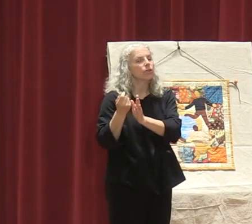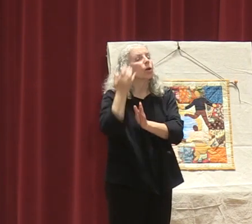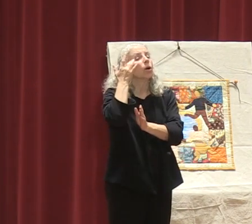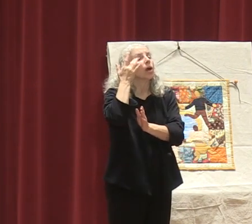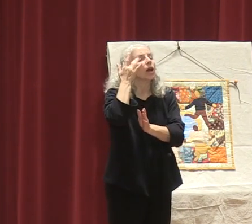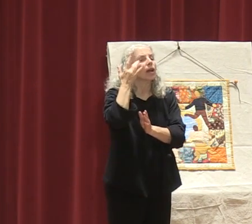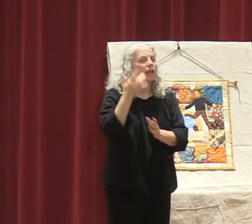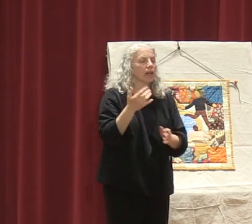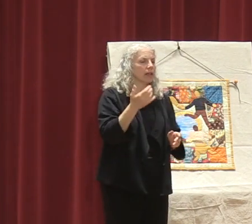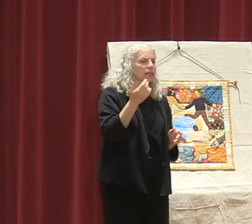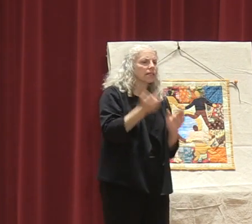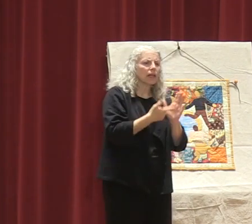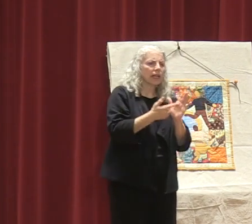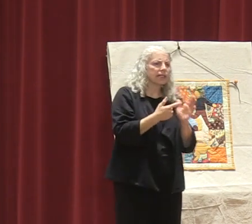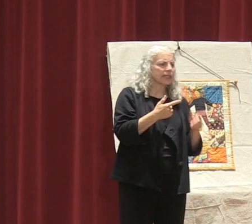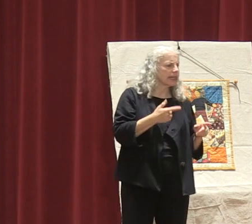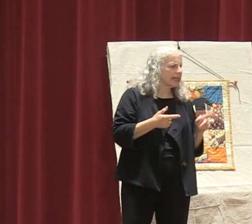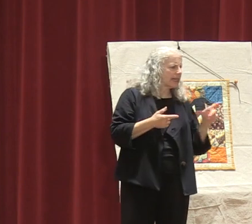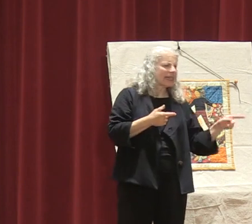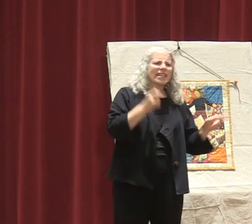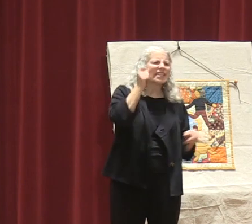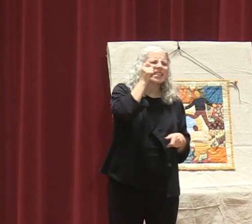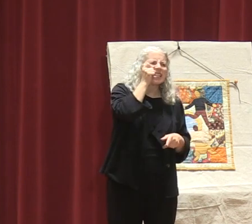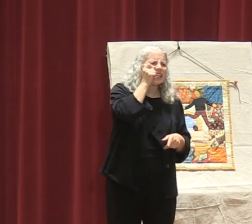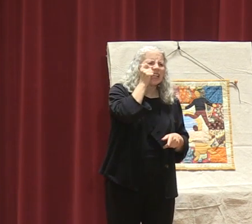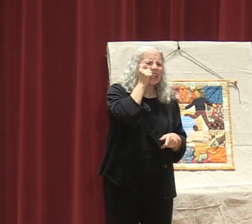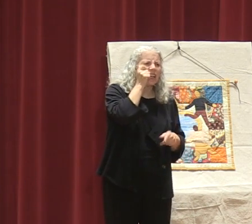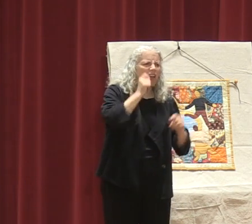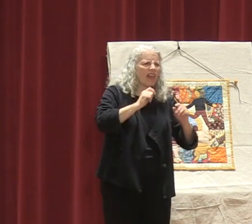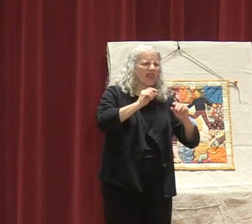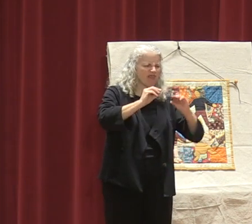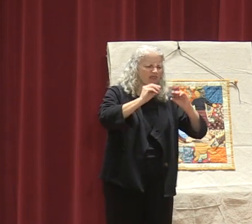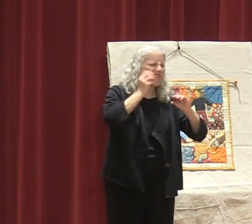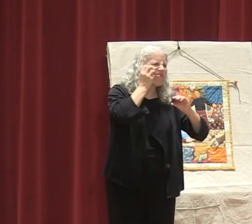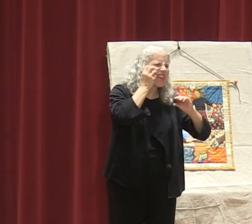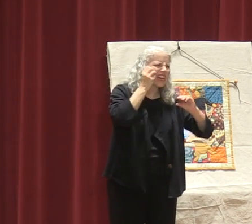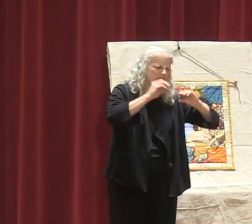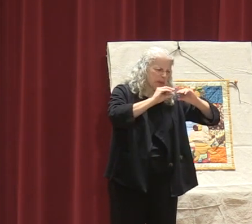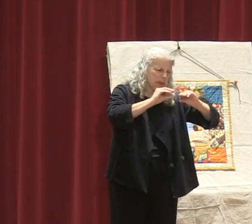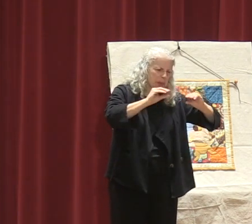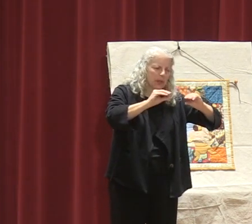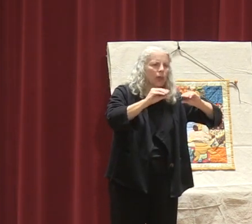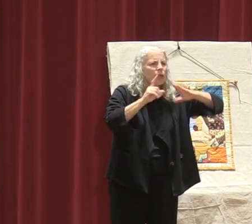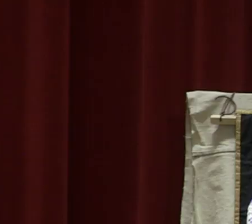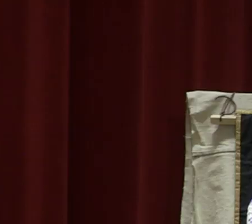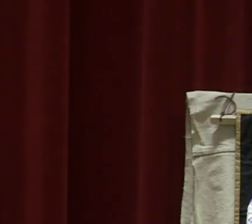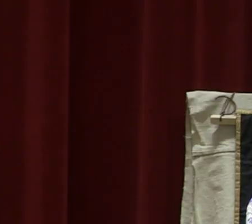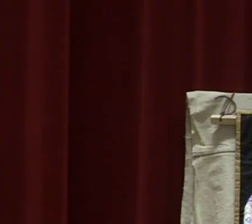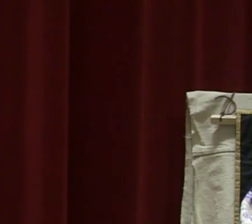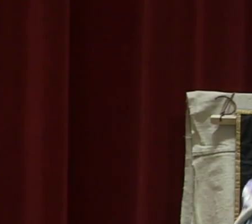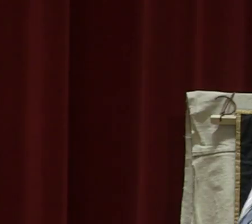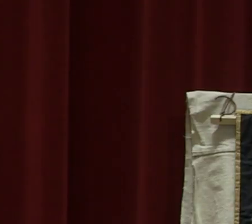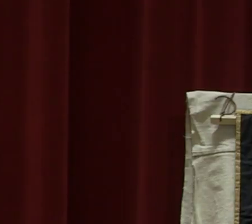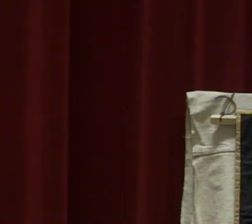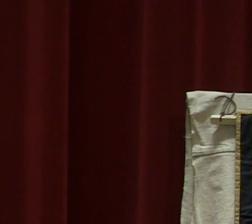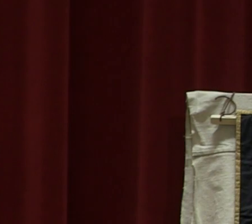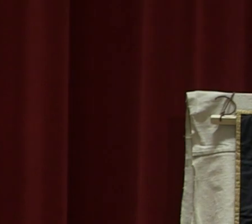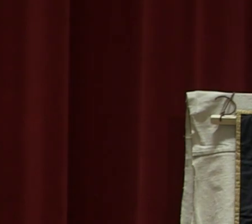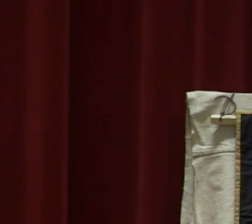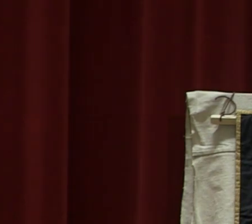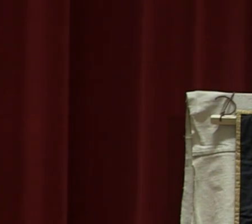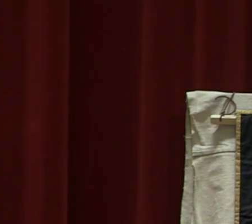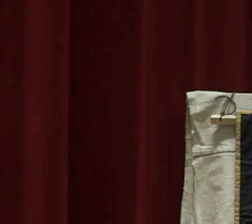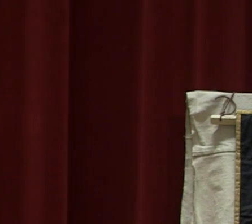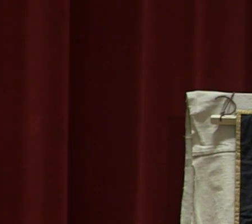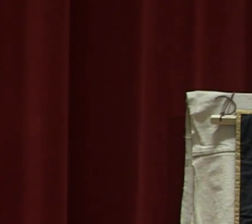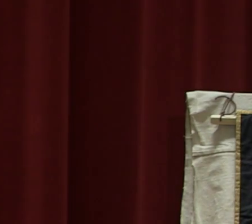the candle to heat up the thickness of the skin of the Bowron. Stevie Mac went